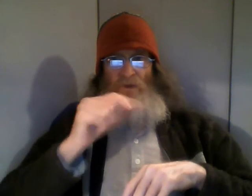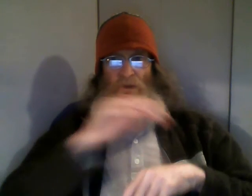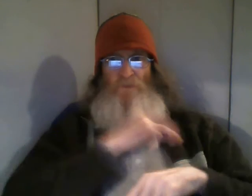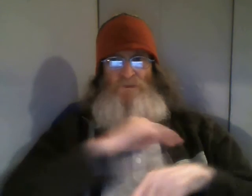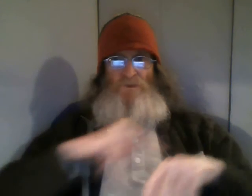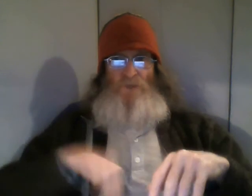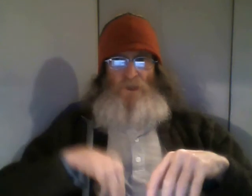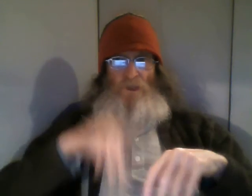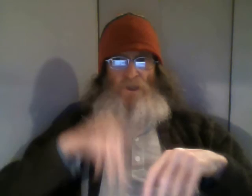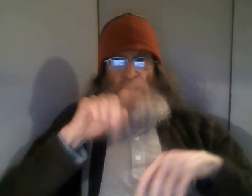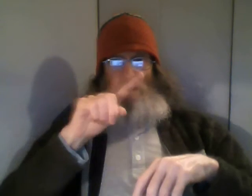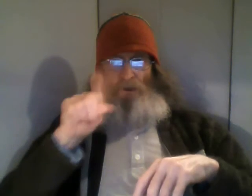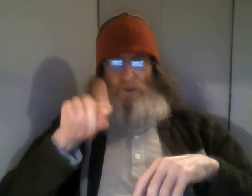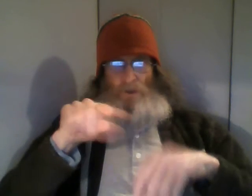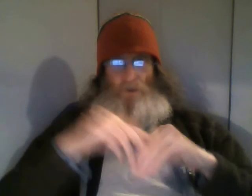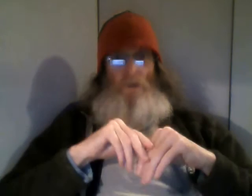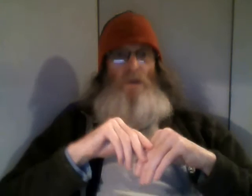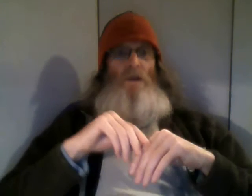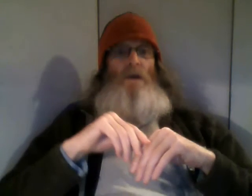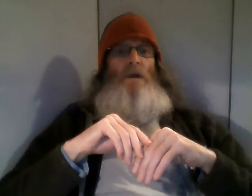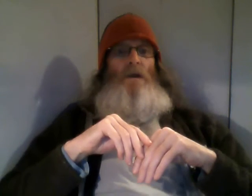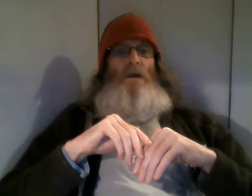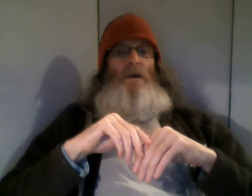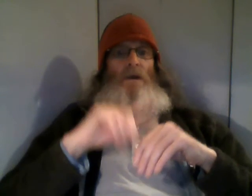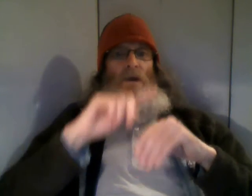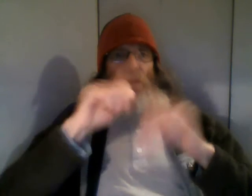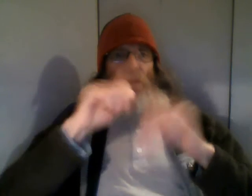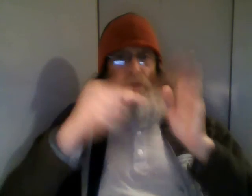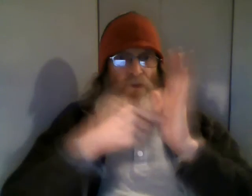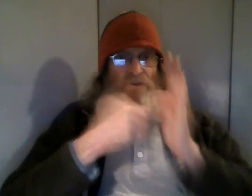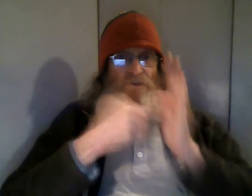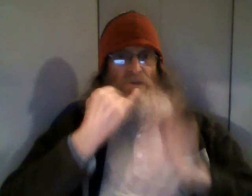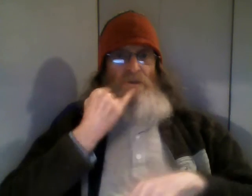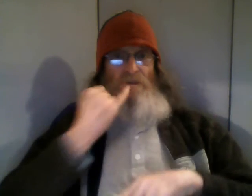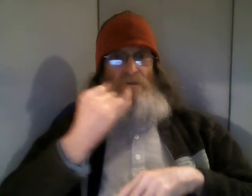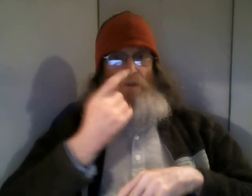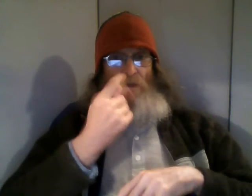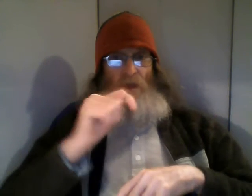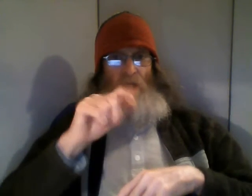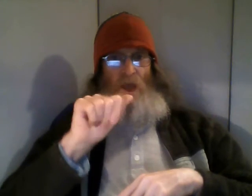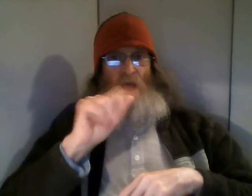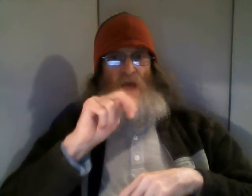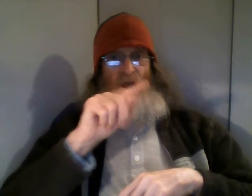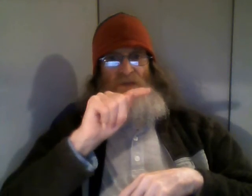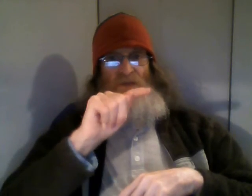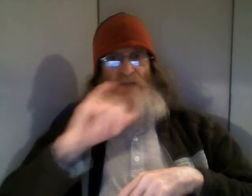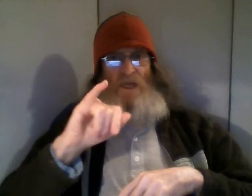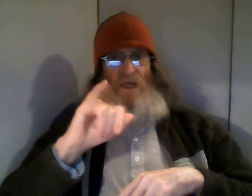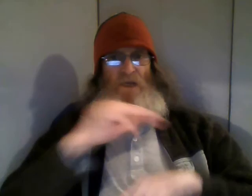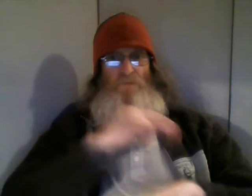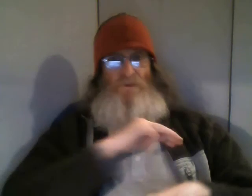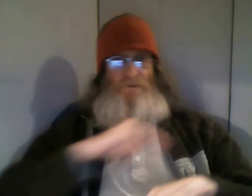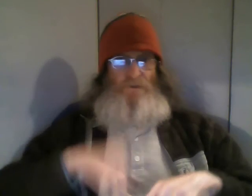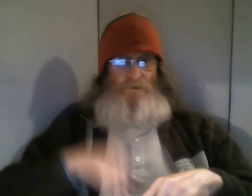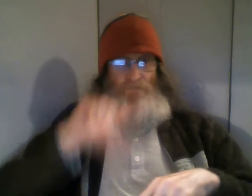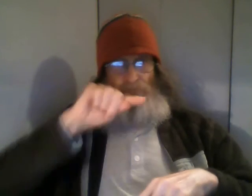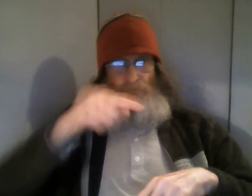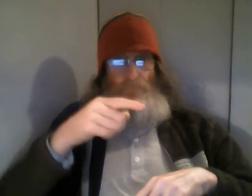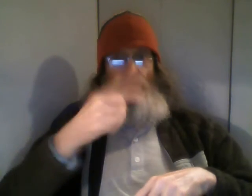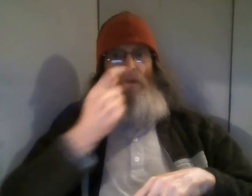deal. If he got me through that day, I was all through it, then I would become this avenging angel. I know that sounds crazy,